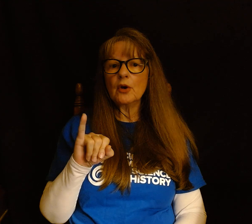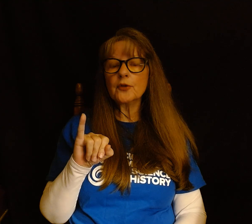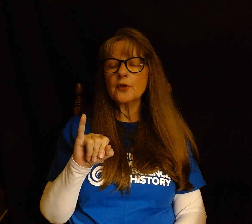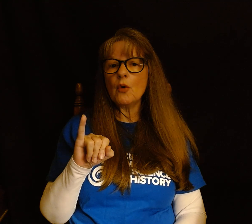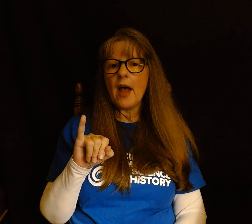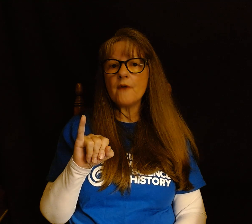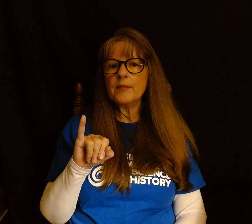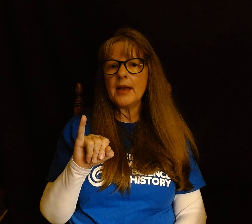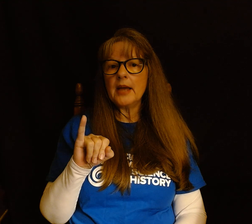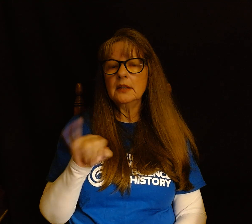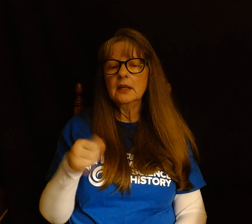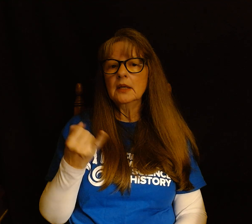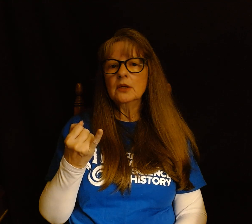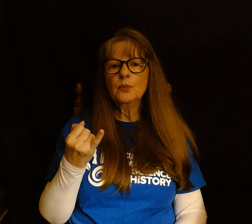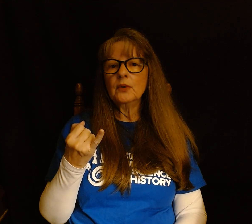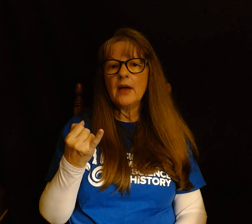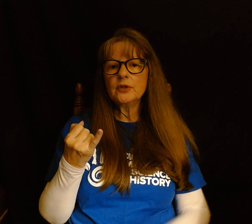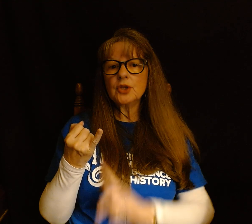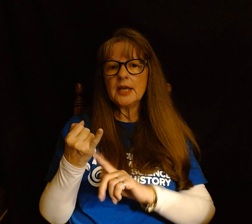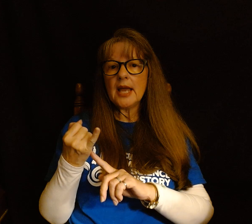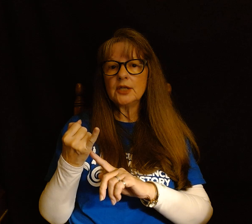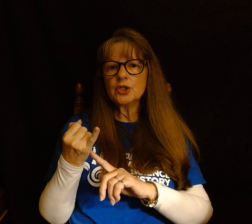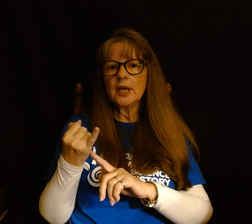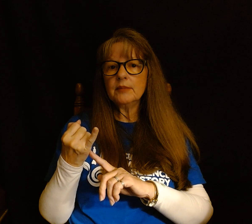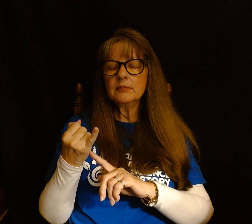whole alphabet. We don't have a J hand shape.